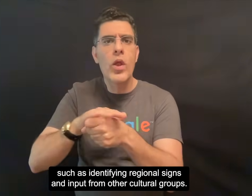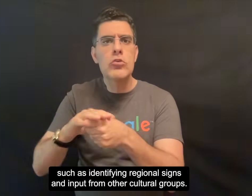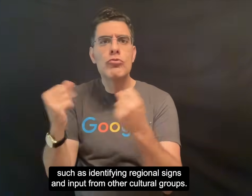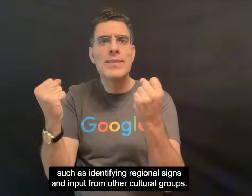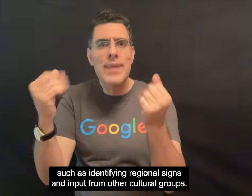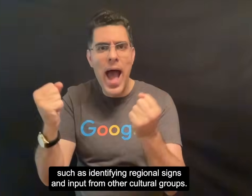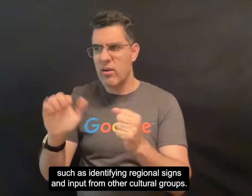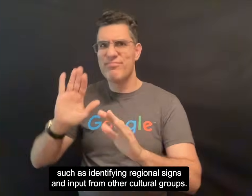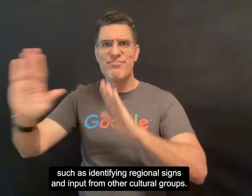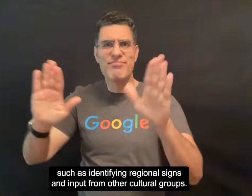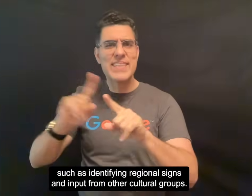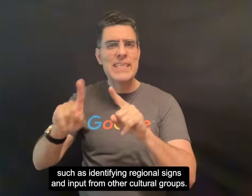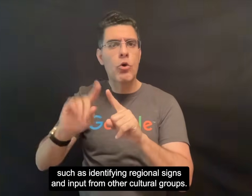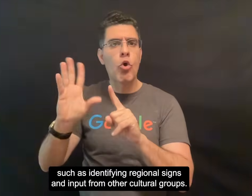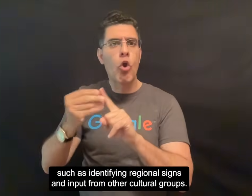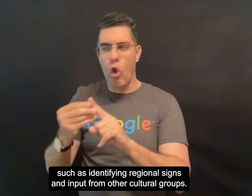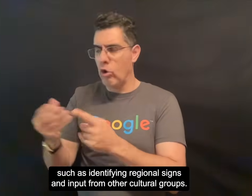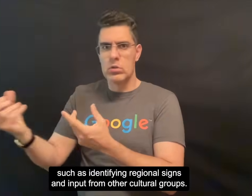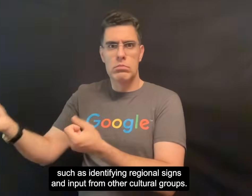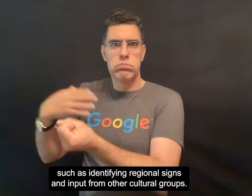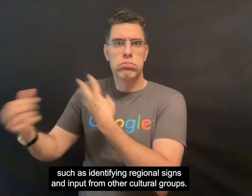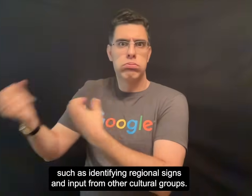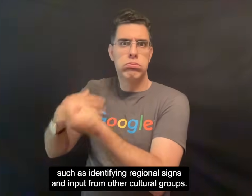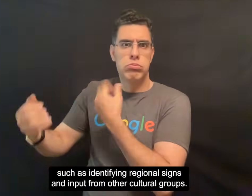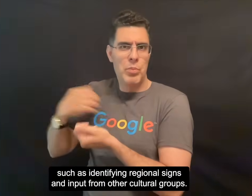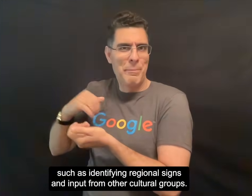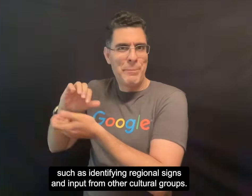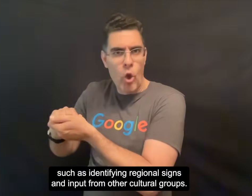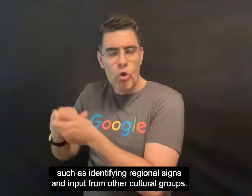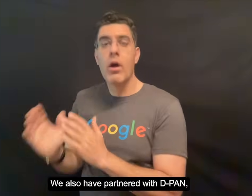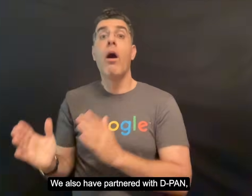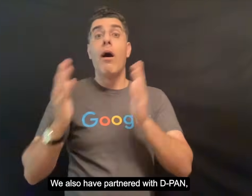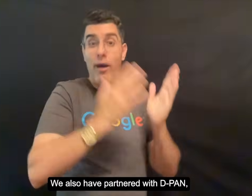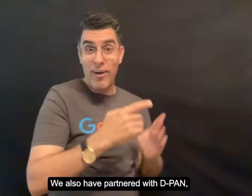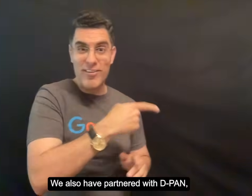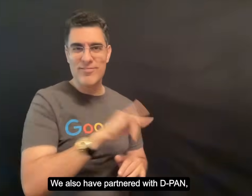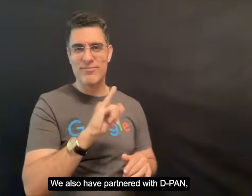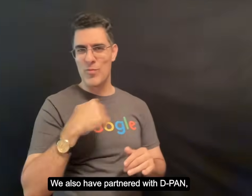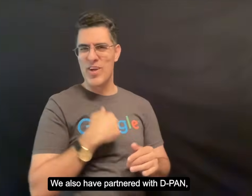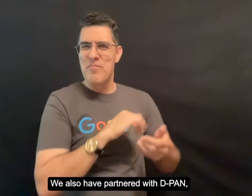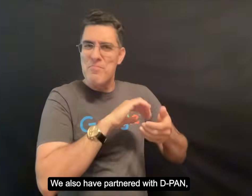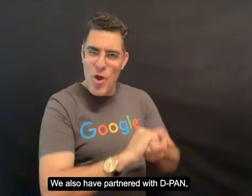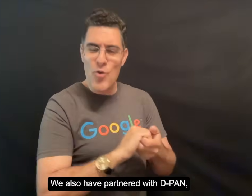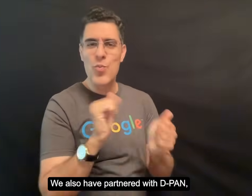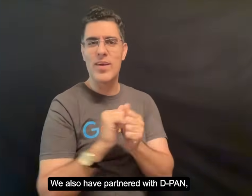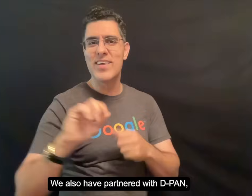research, such as identifying regional signs and input from other cultural groups. We have also partnered with DPAN,